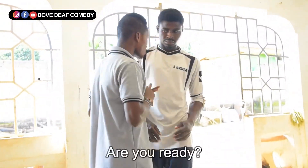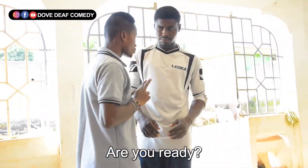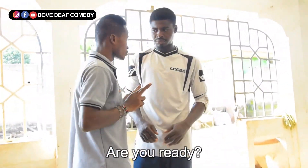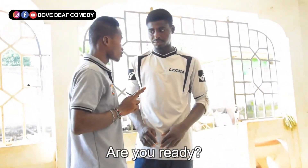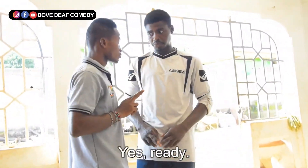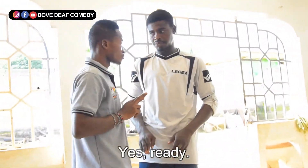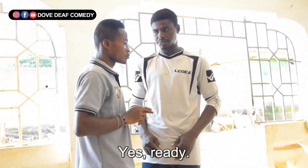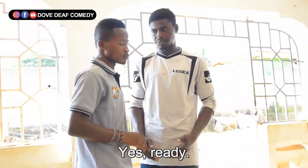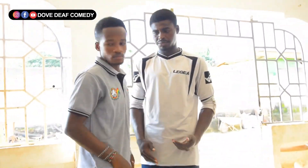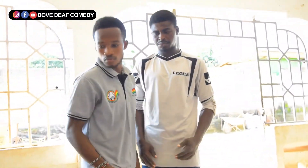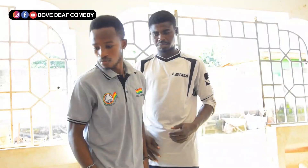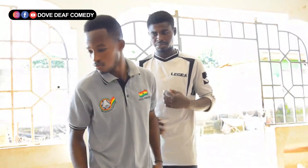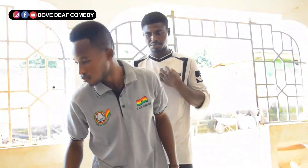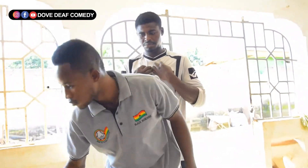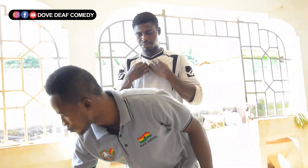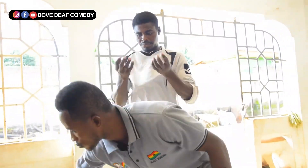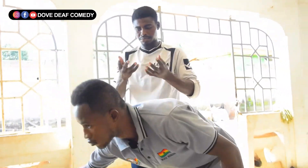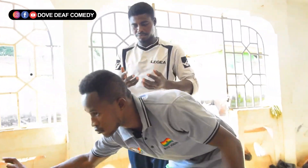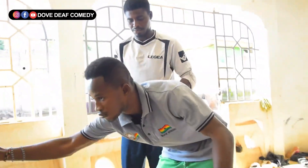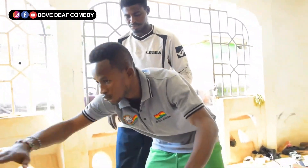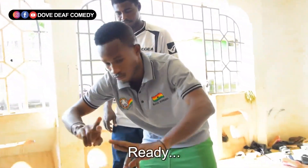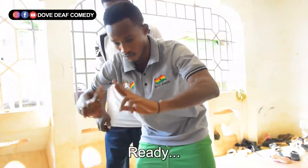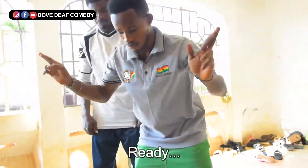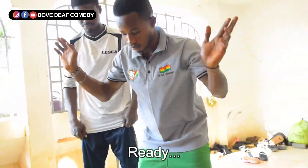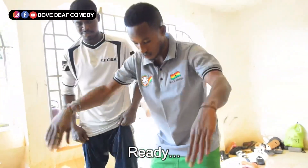Are you ready? Yes, ready. Ready.